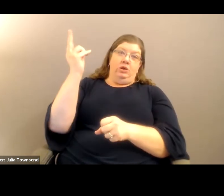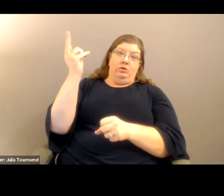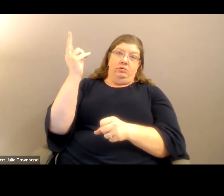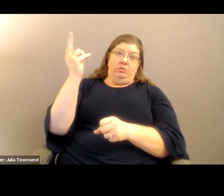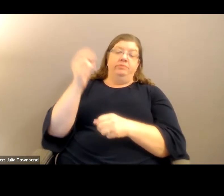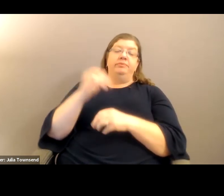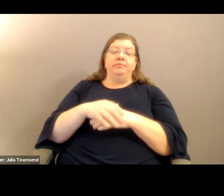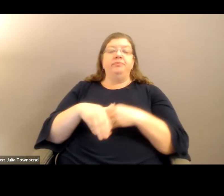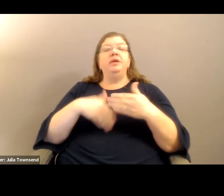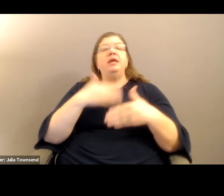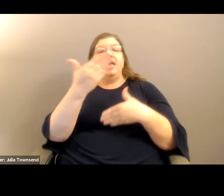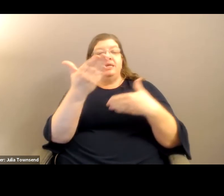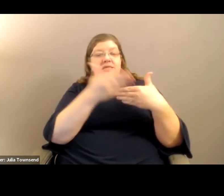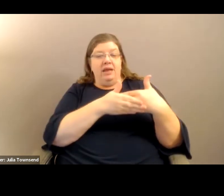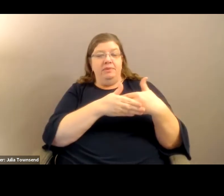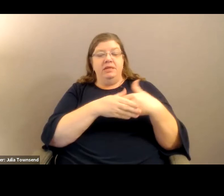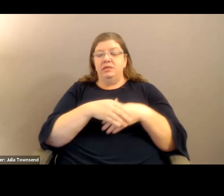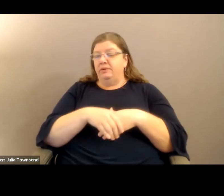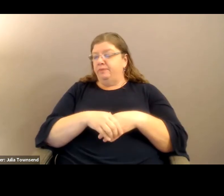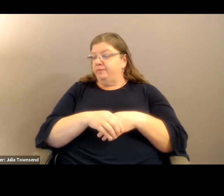please.